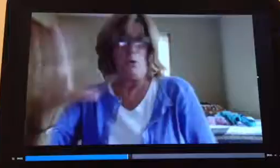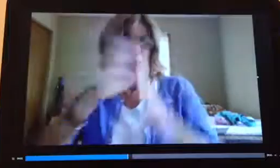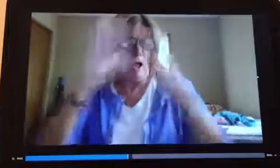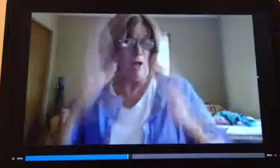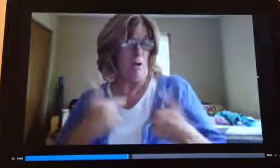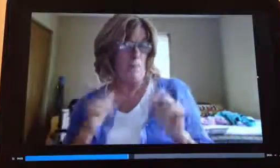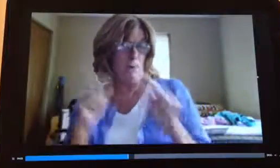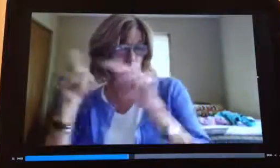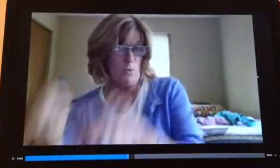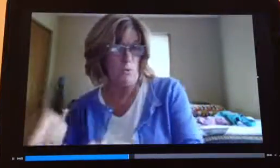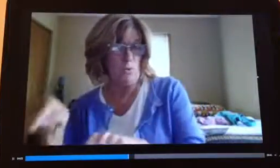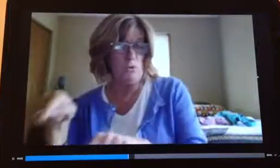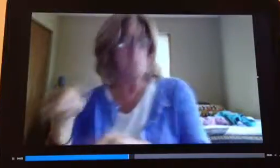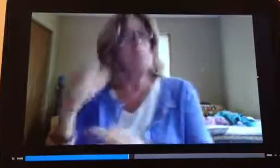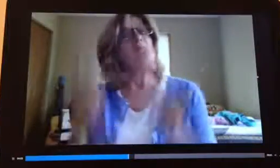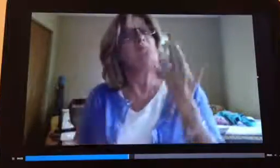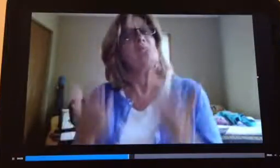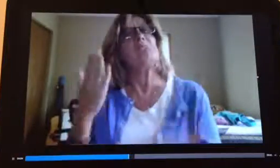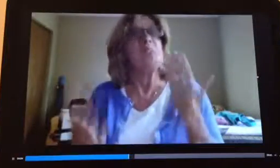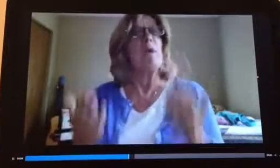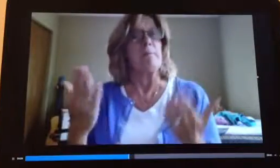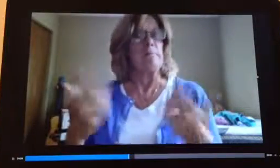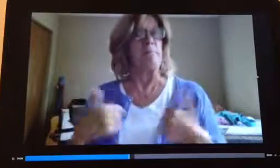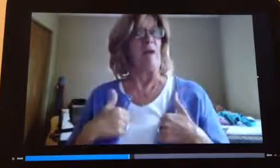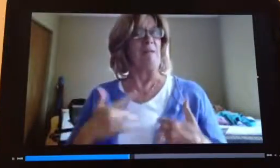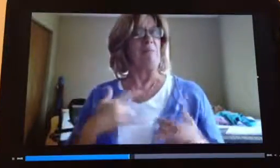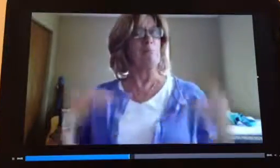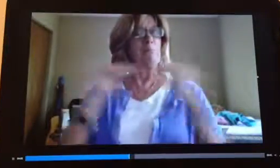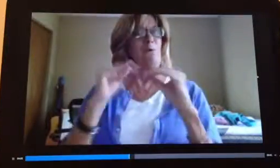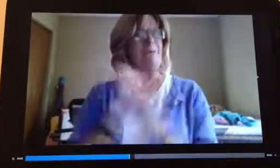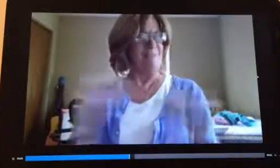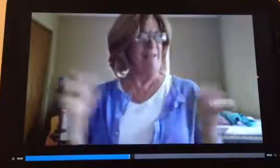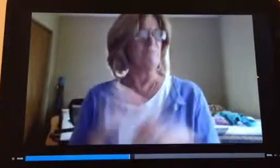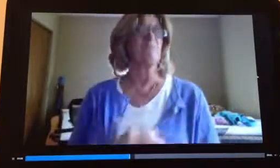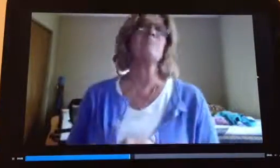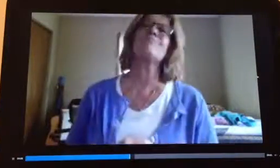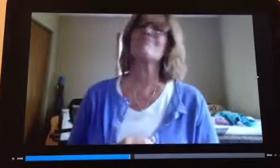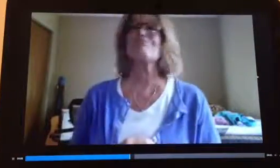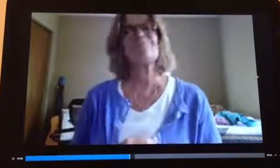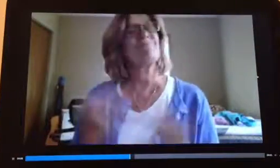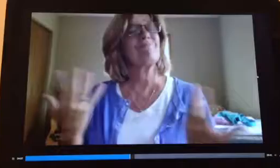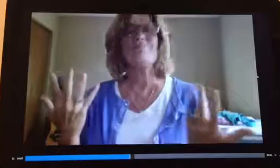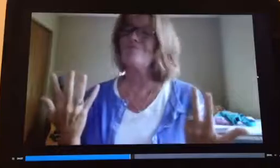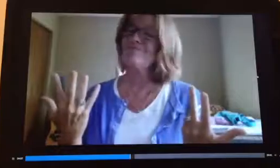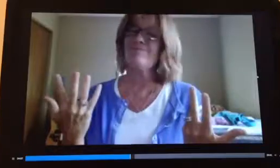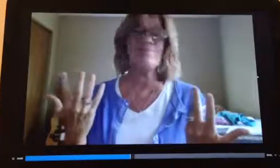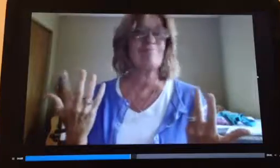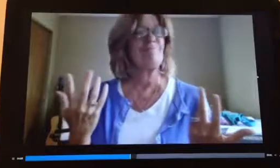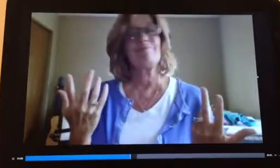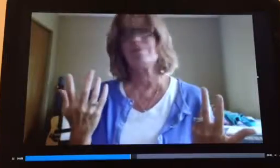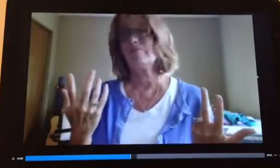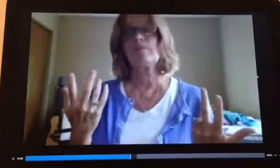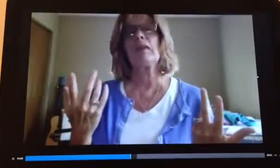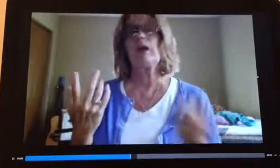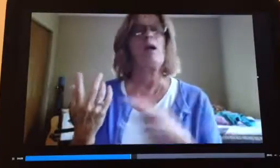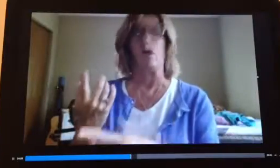progressed past that and together. So that's why I felt I would feel more safe if she was able